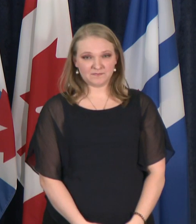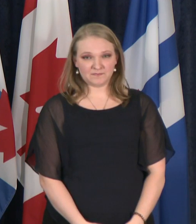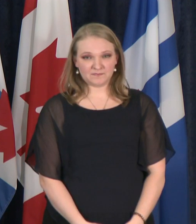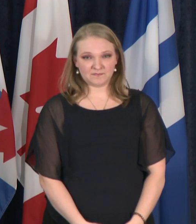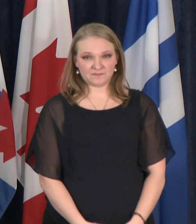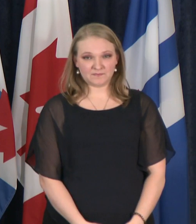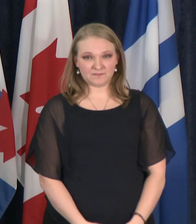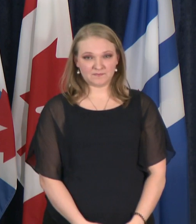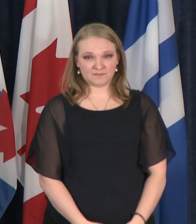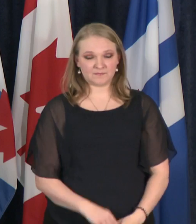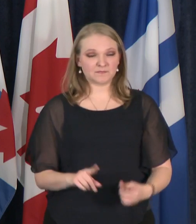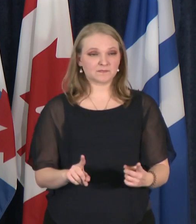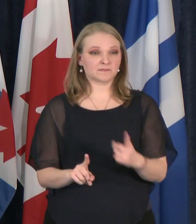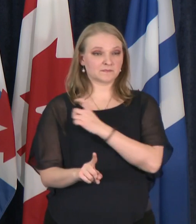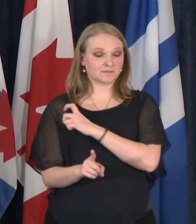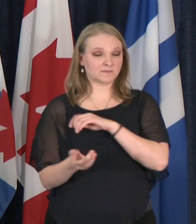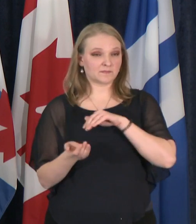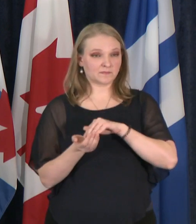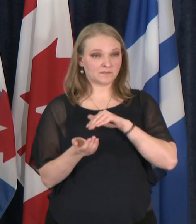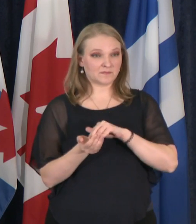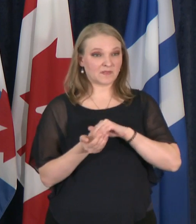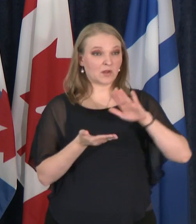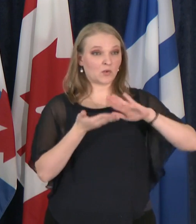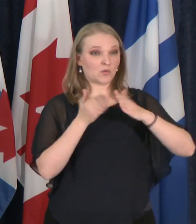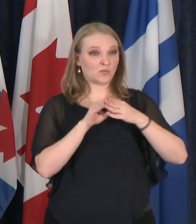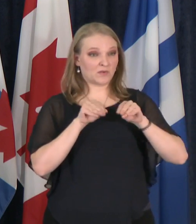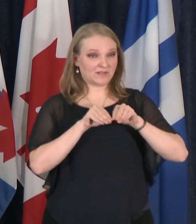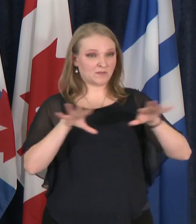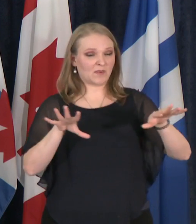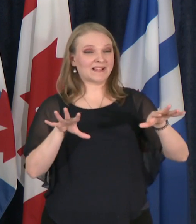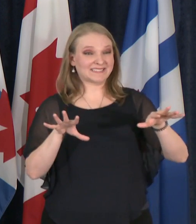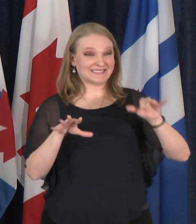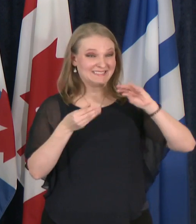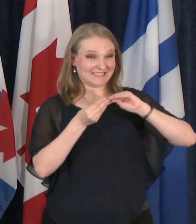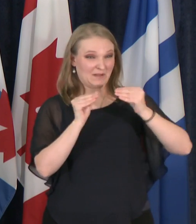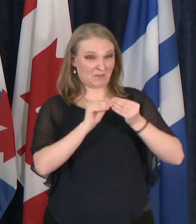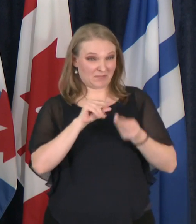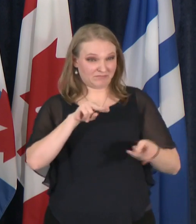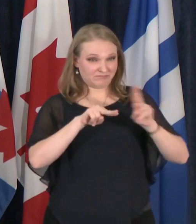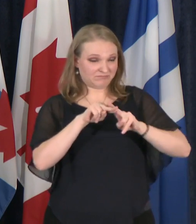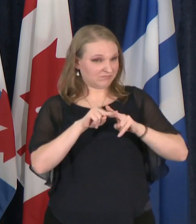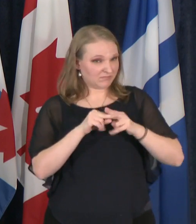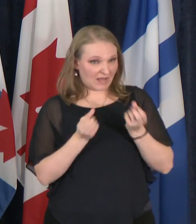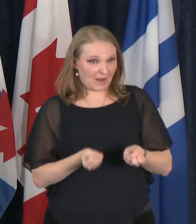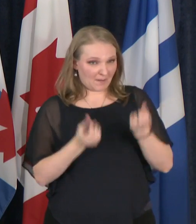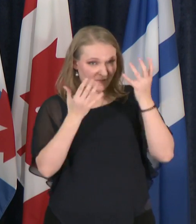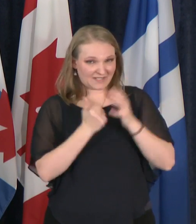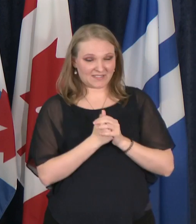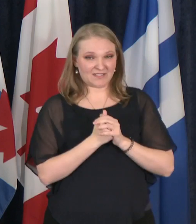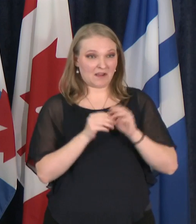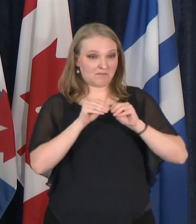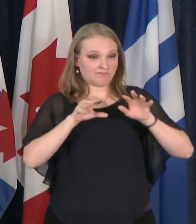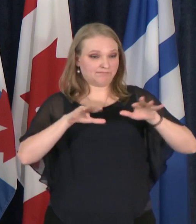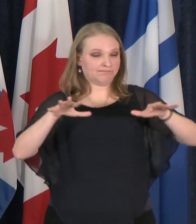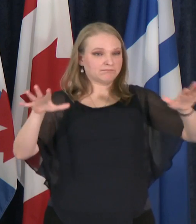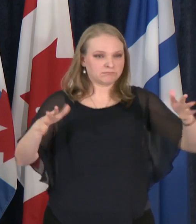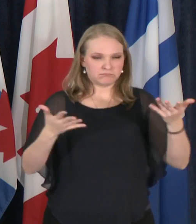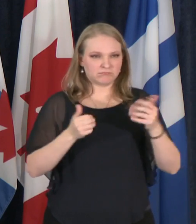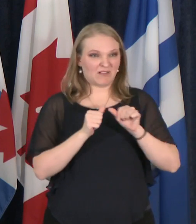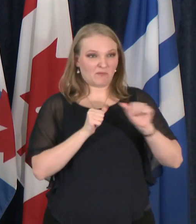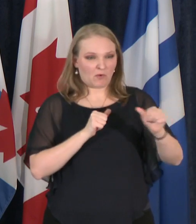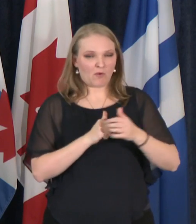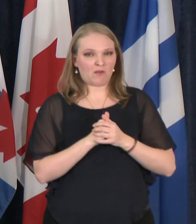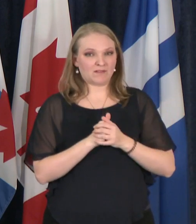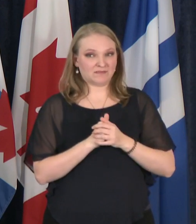Dr. Davila, about the community spread, how many cases, how far has it gone? Is there anything you can say to shed some light on